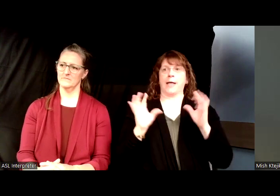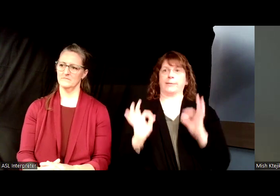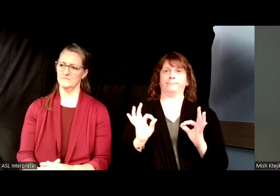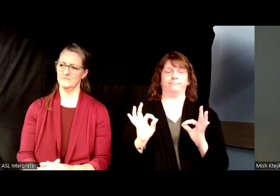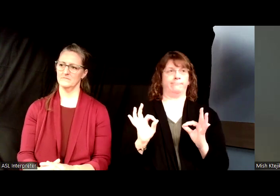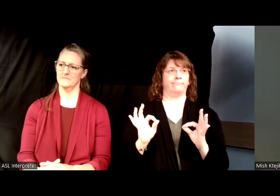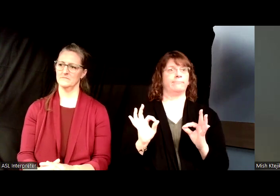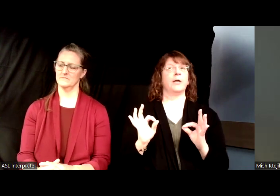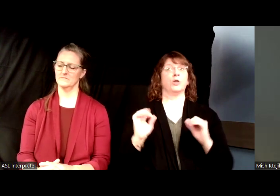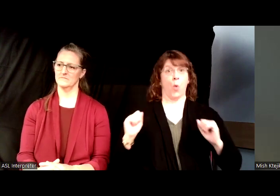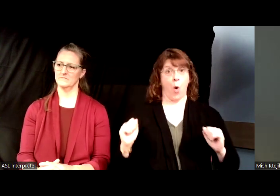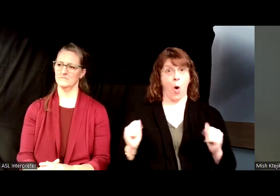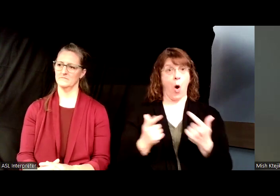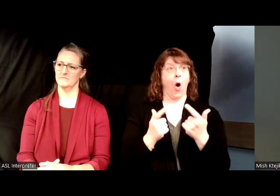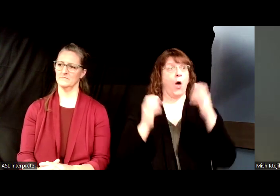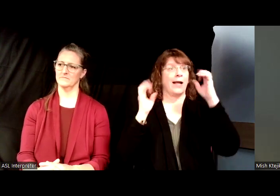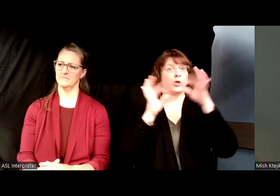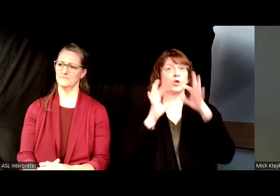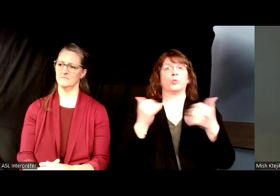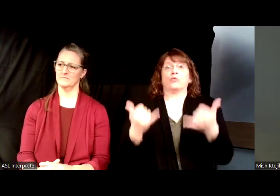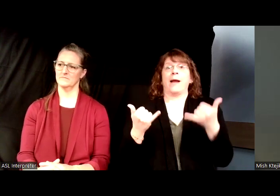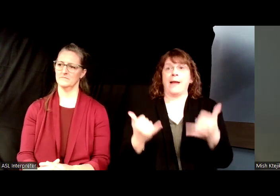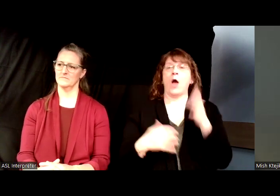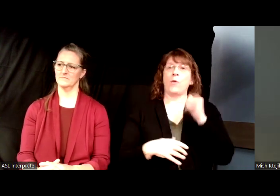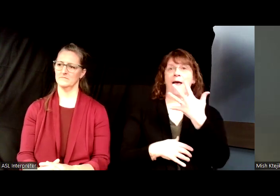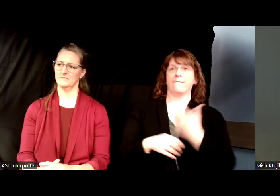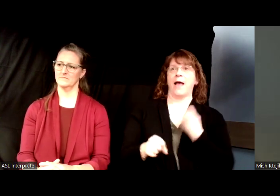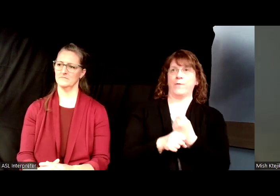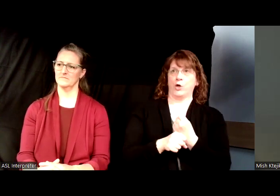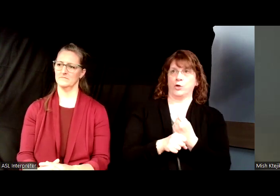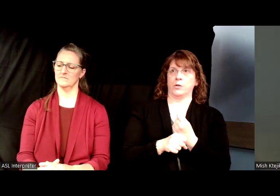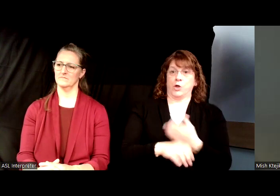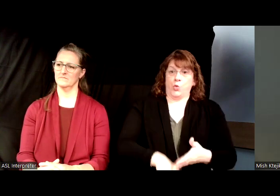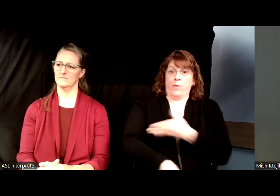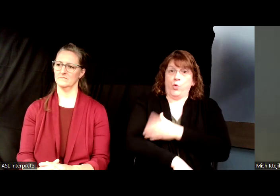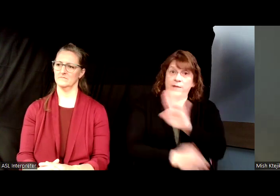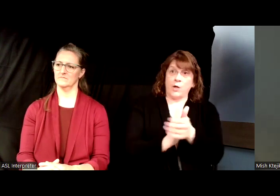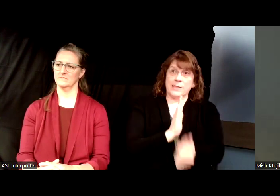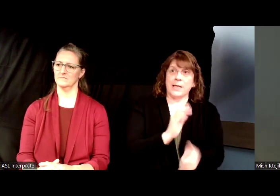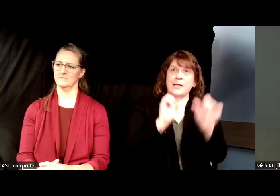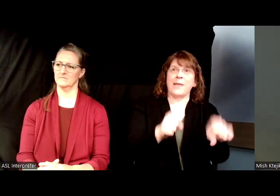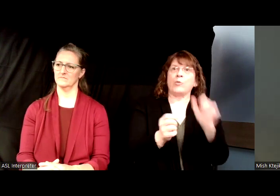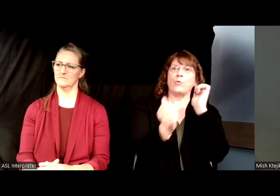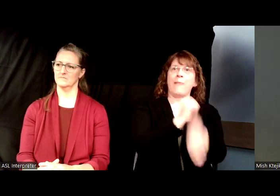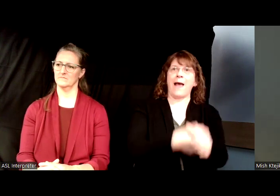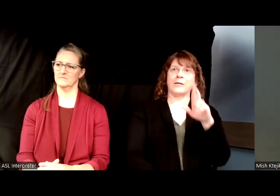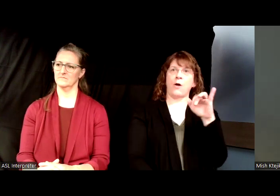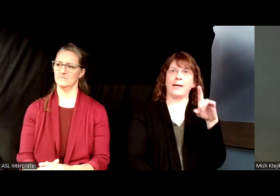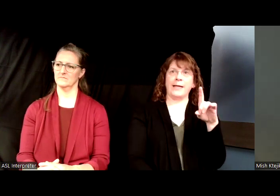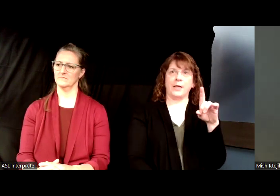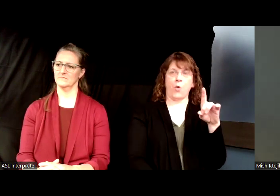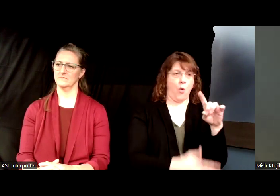interpreters get their educational license. Let's say they're all interpreting in education, and then 5 years they have